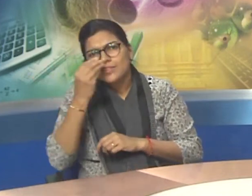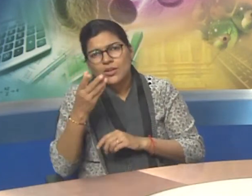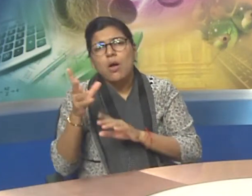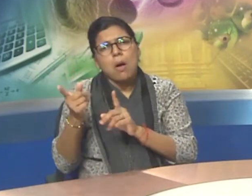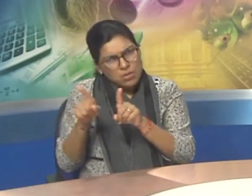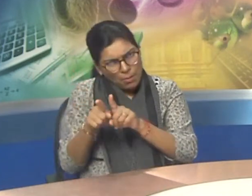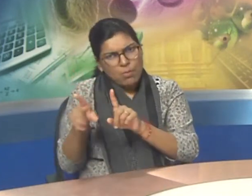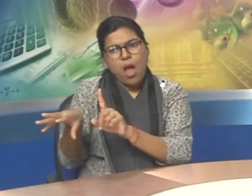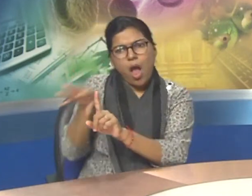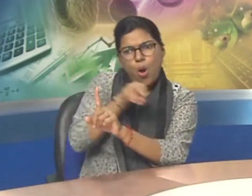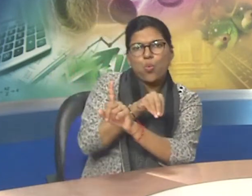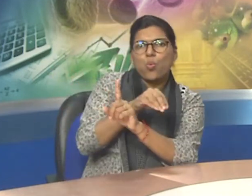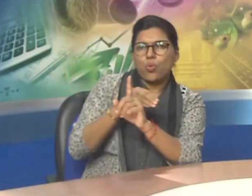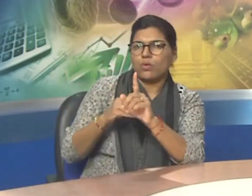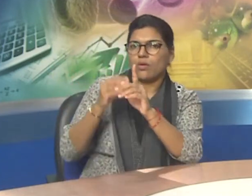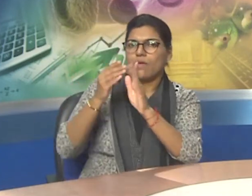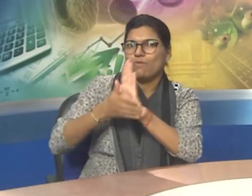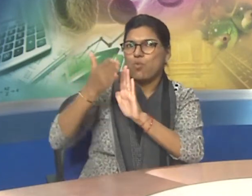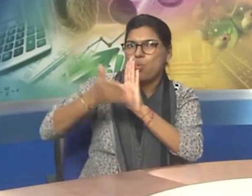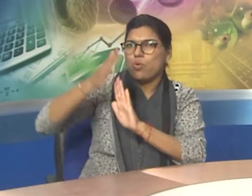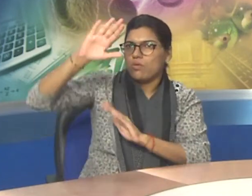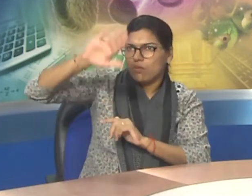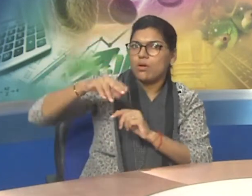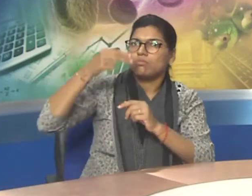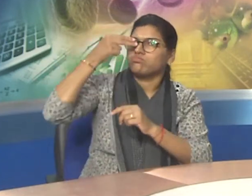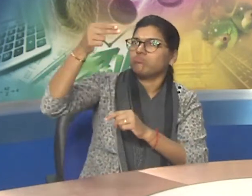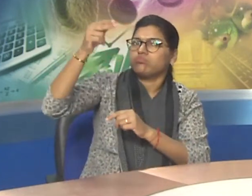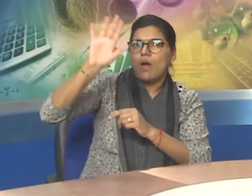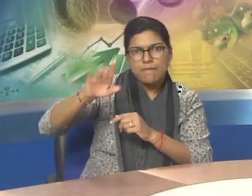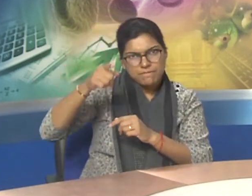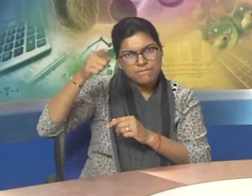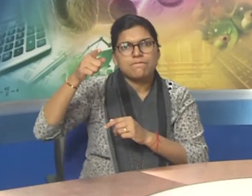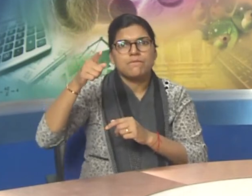an easy way. So this is important.